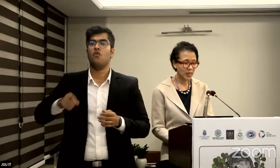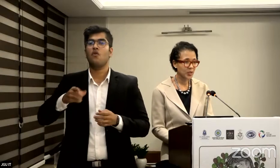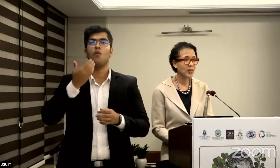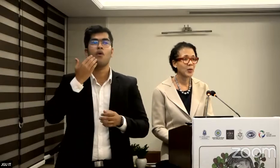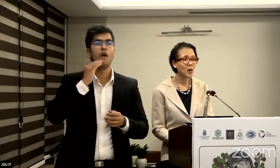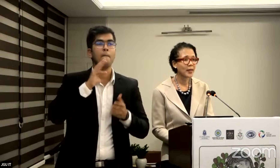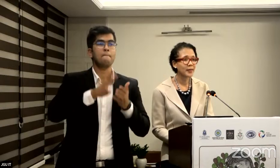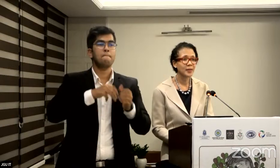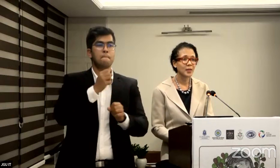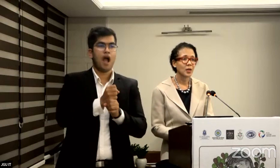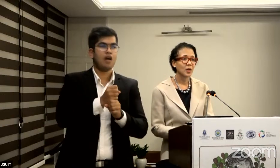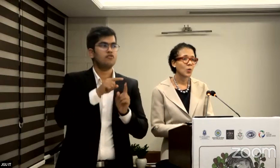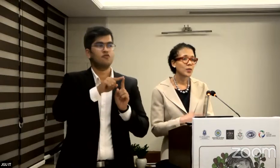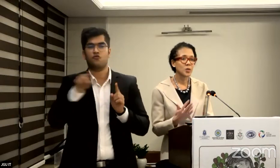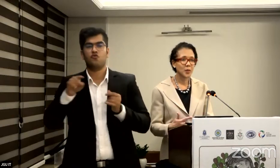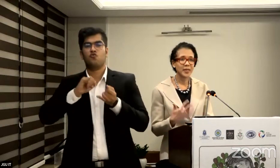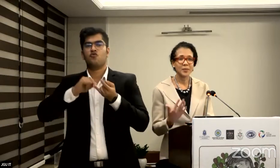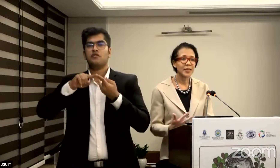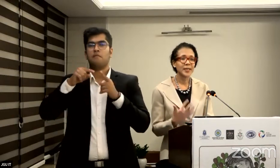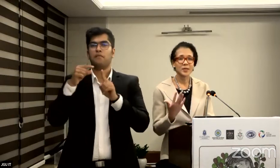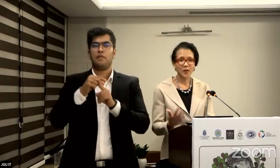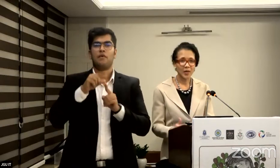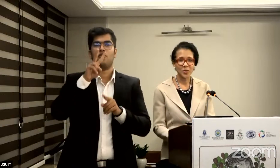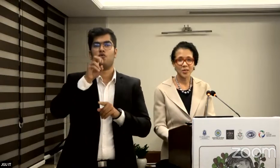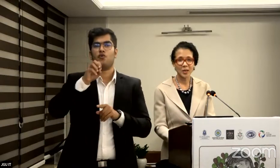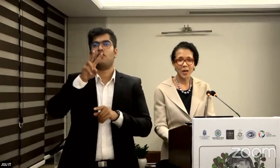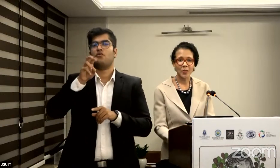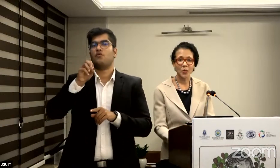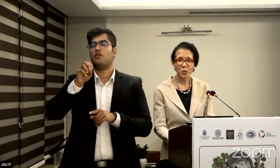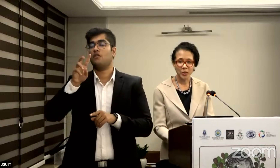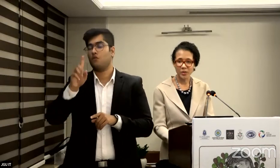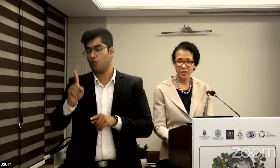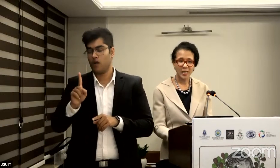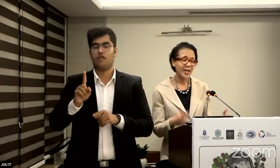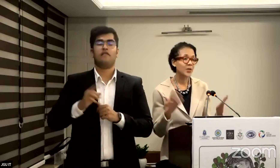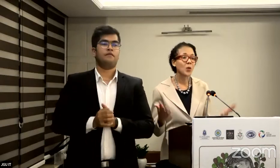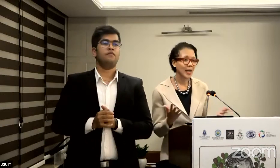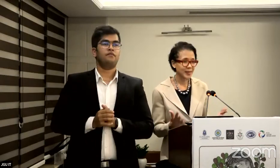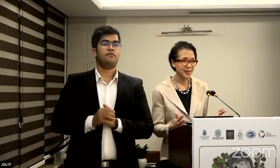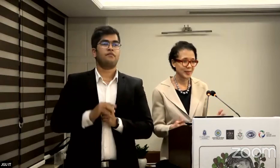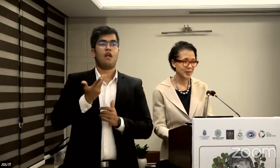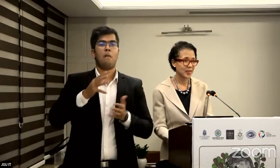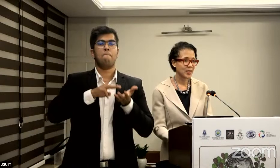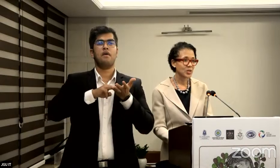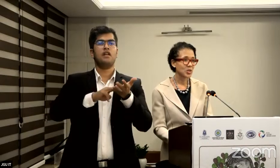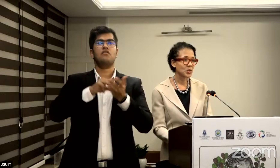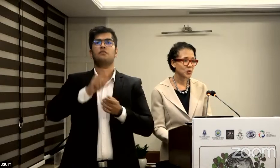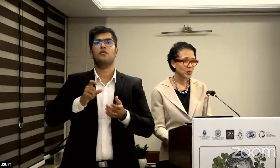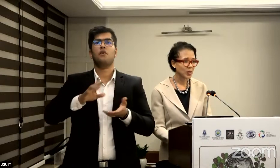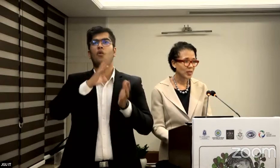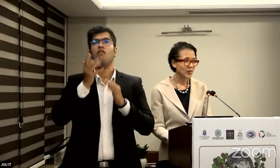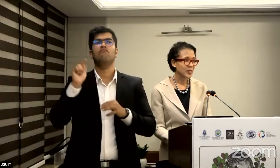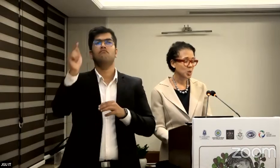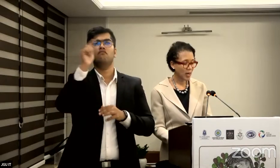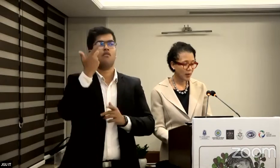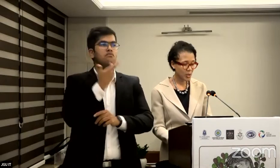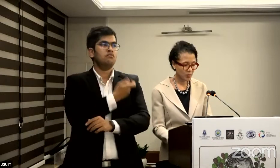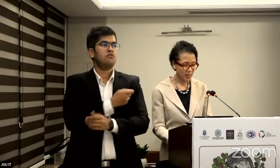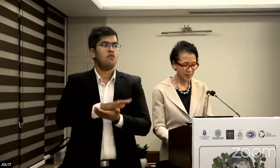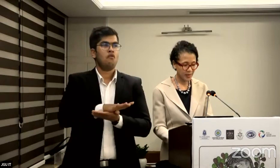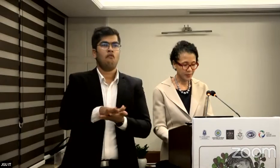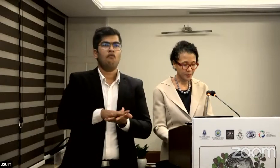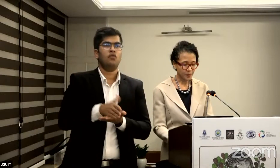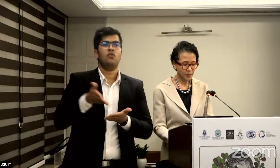of 2021, while so many millions of others around the world had no access to this